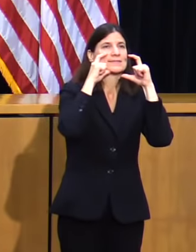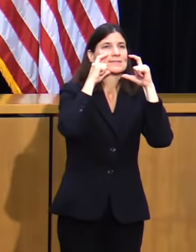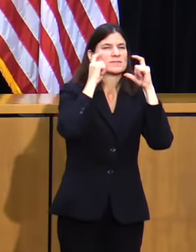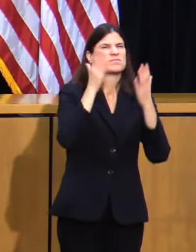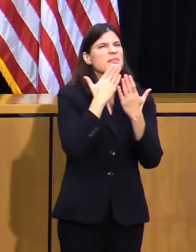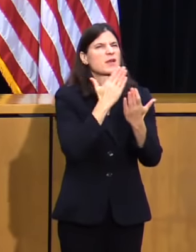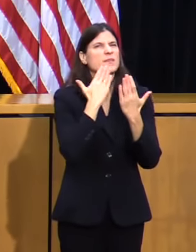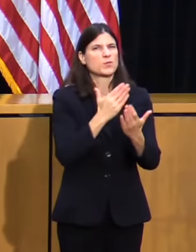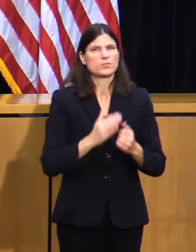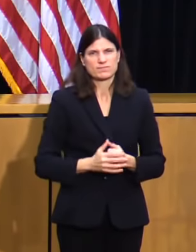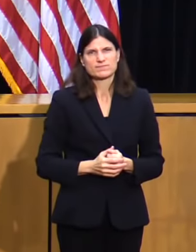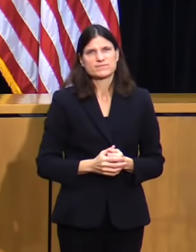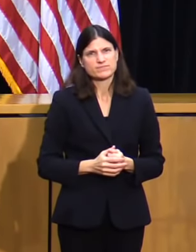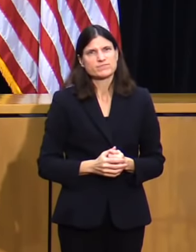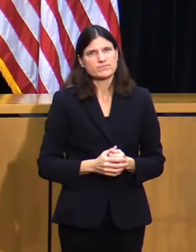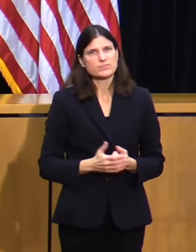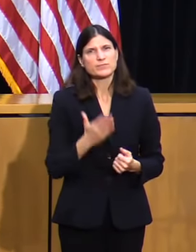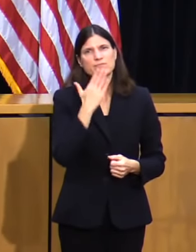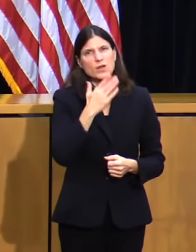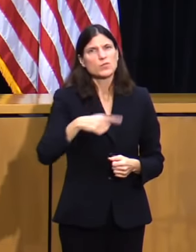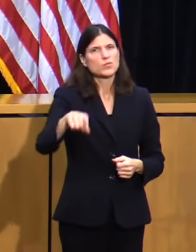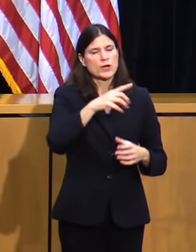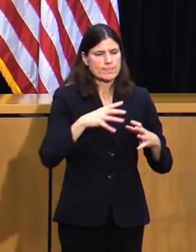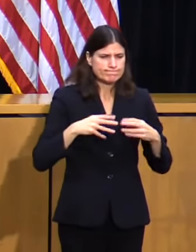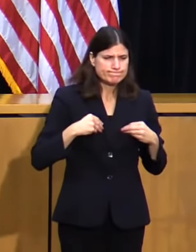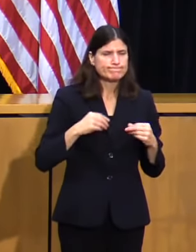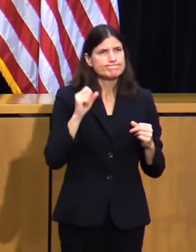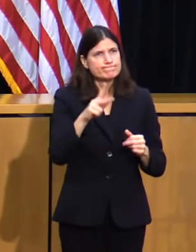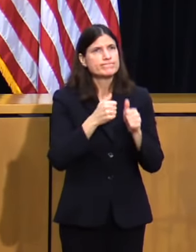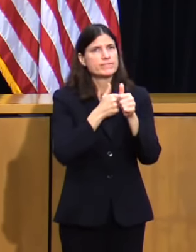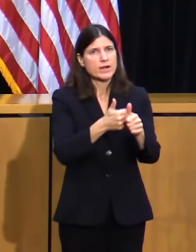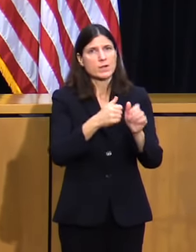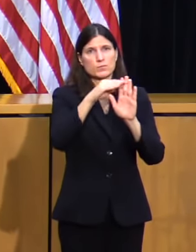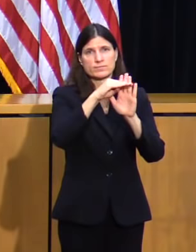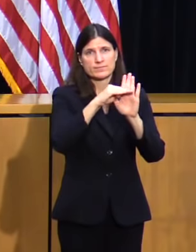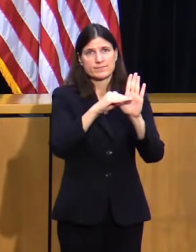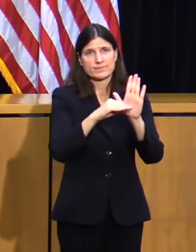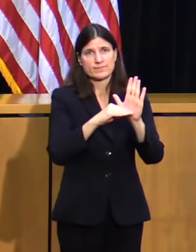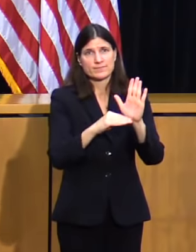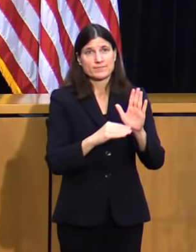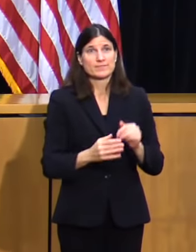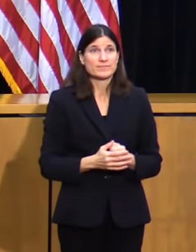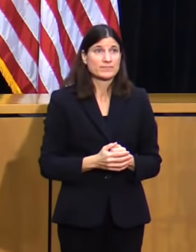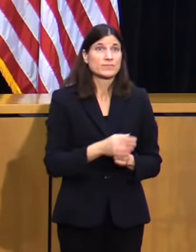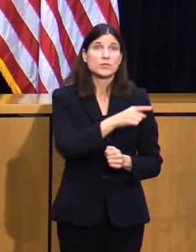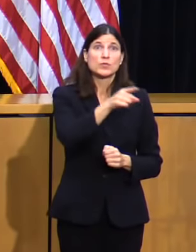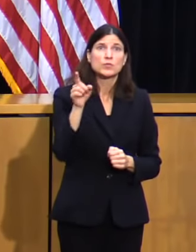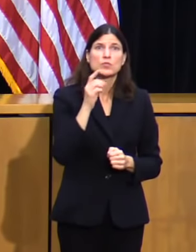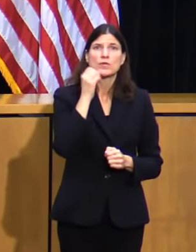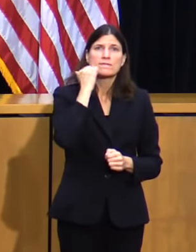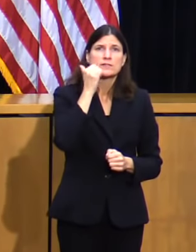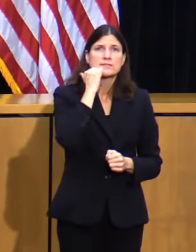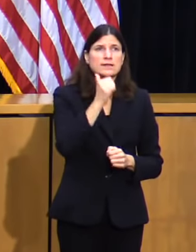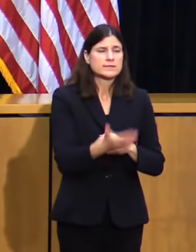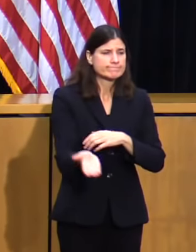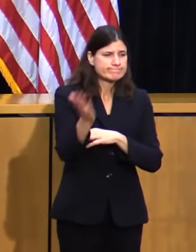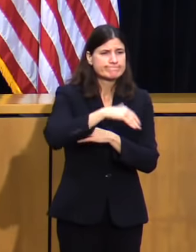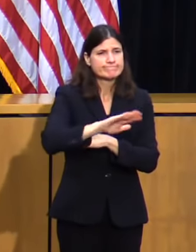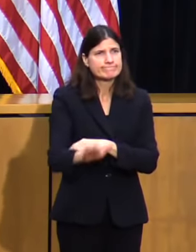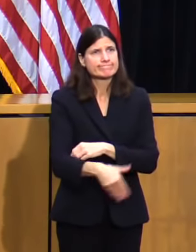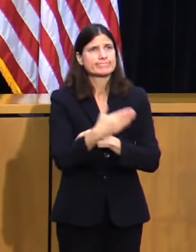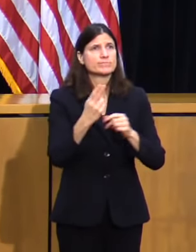that's not enough. We need everyone doing the right thing every day. And because we don't have that, we are